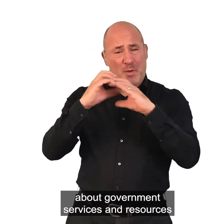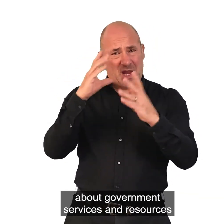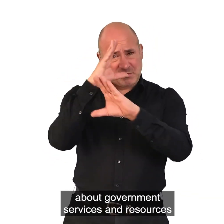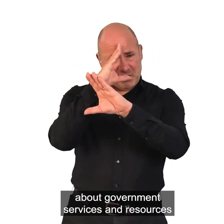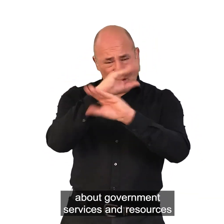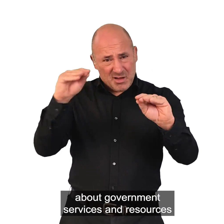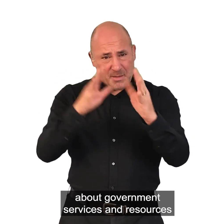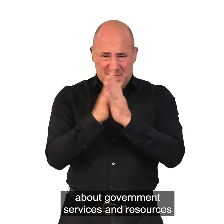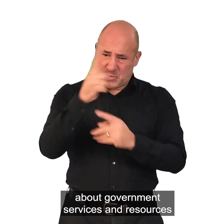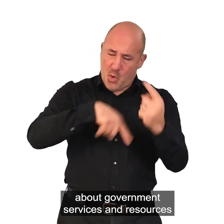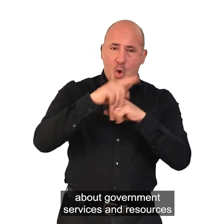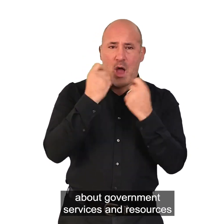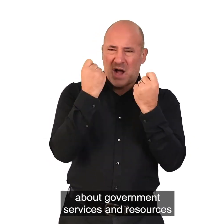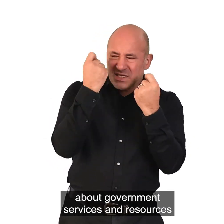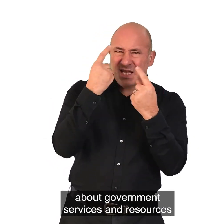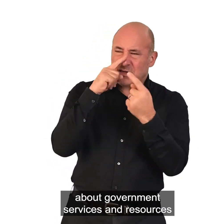About government services and resources.